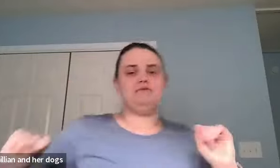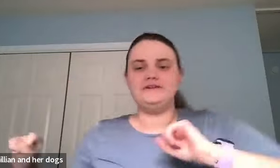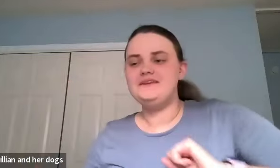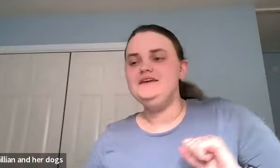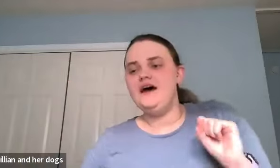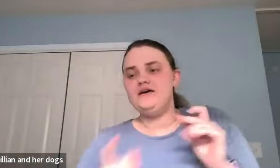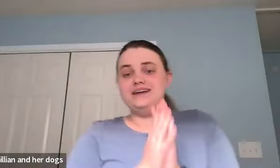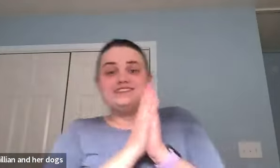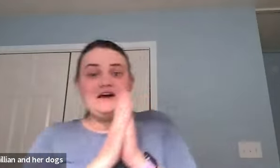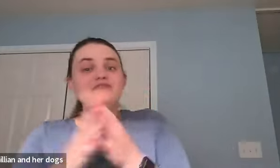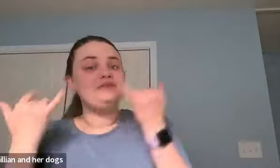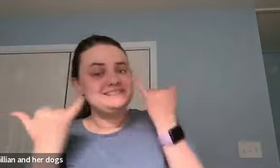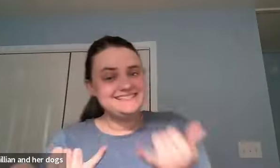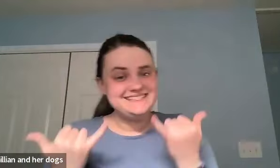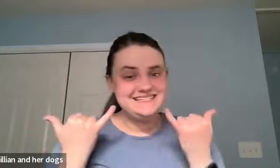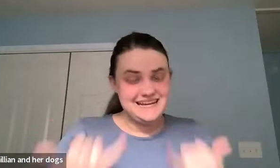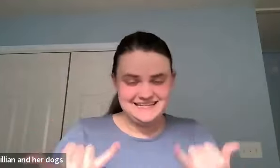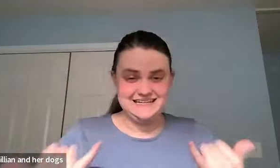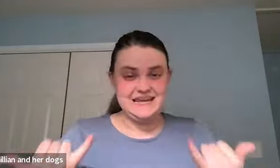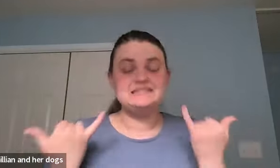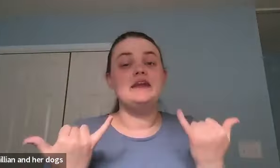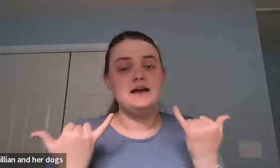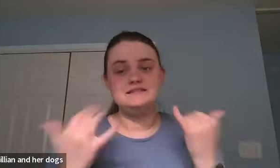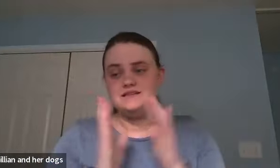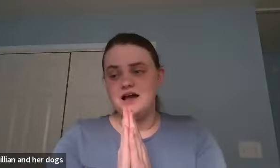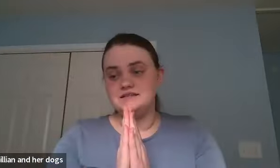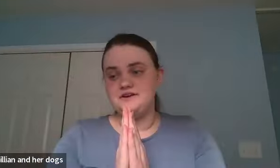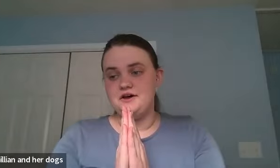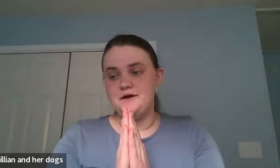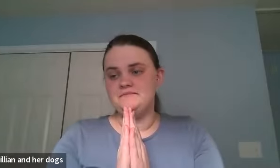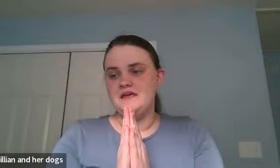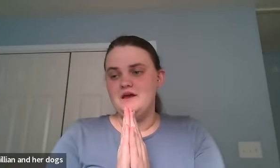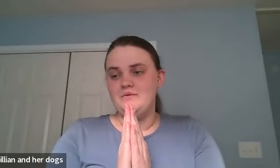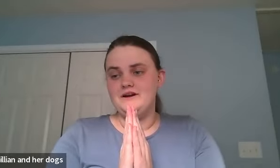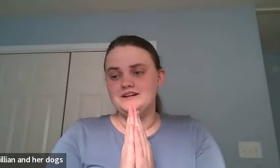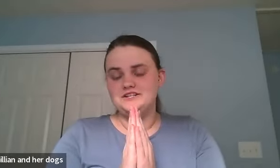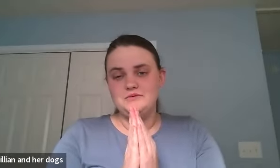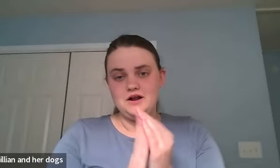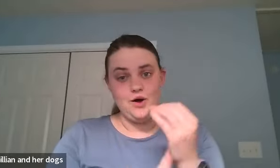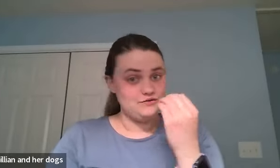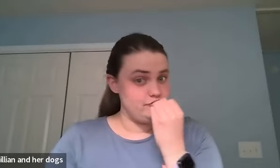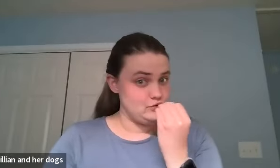good. All right, so for tonight's class, we are actually going to work on food.